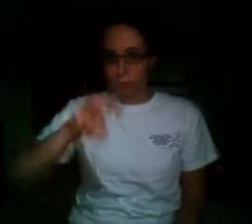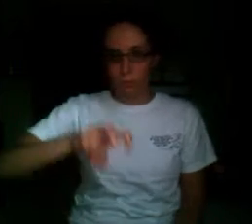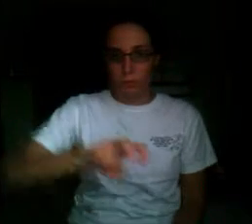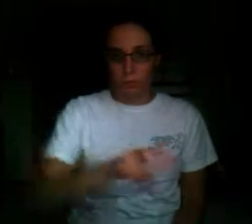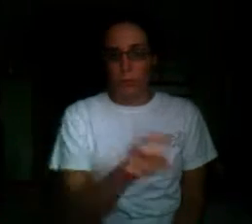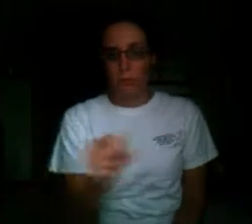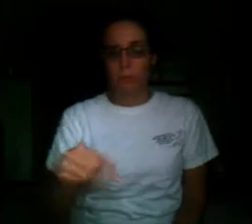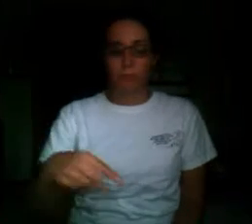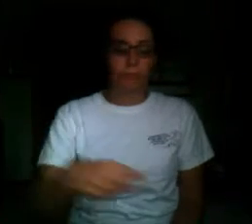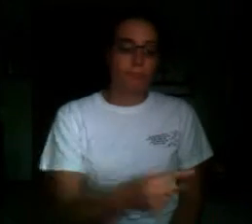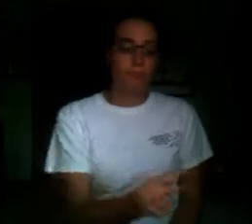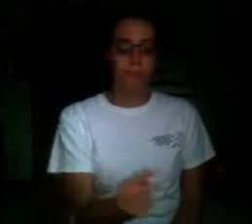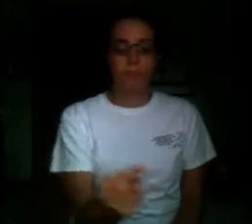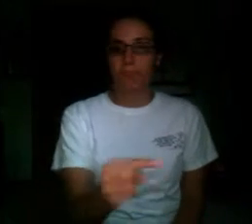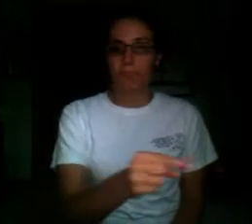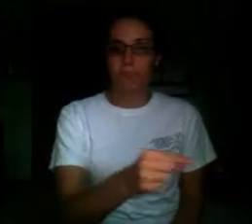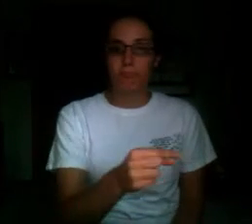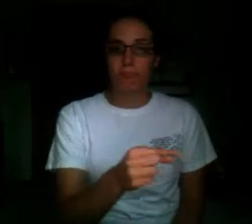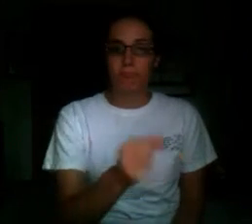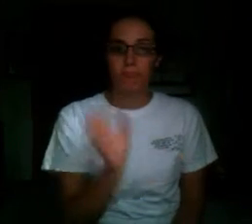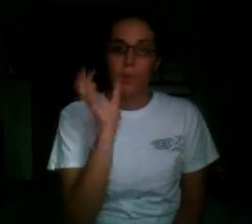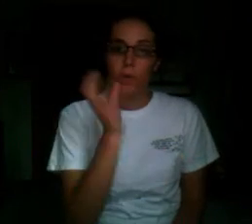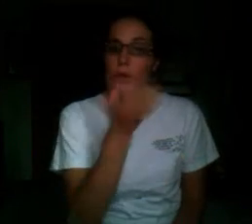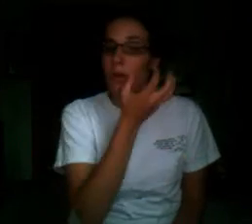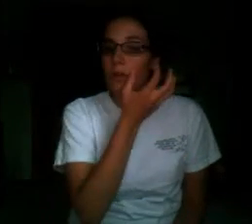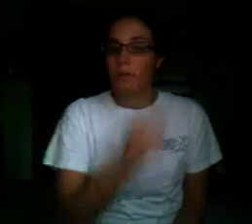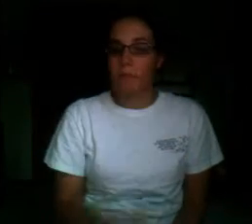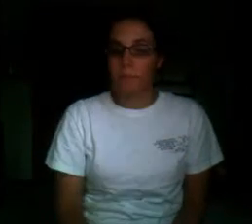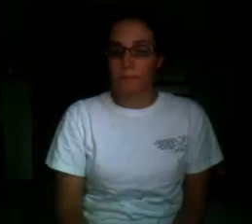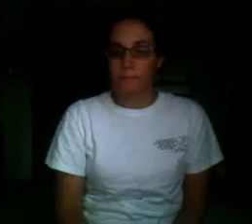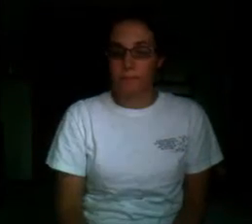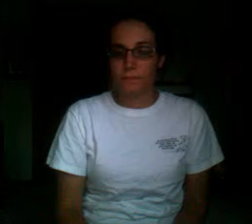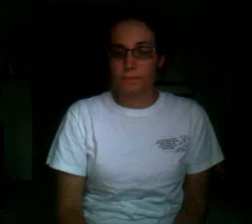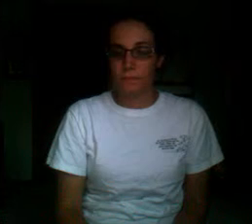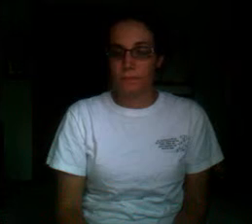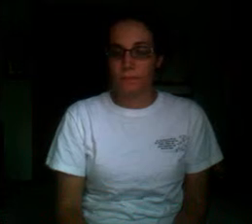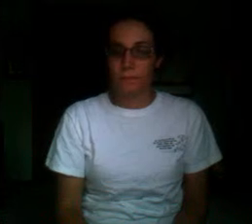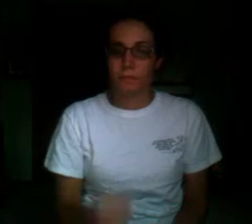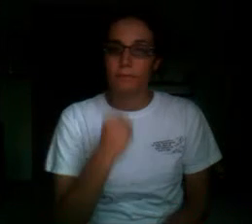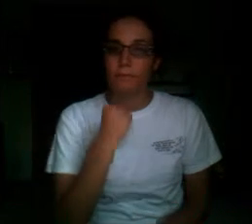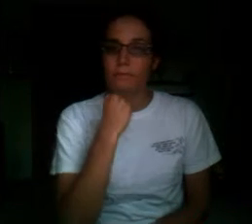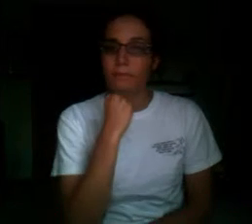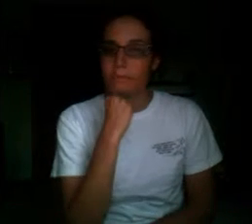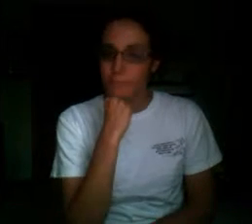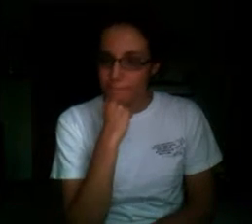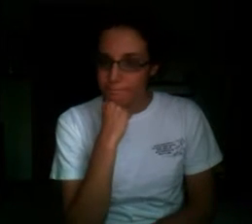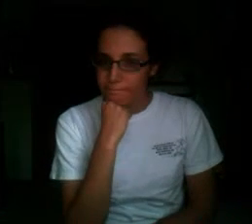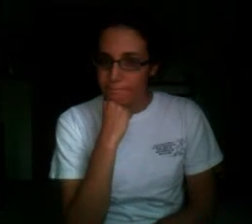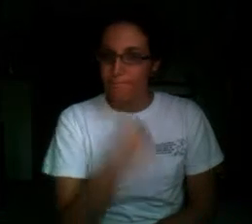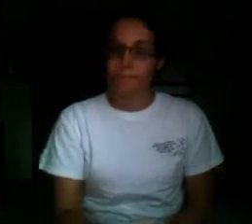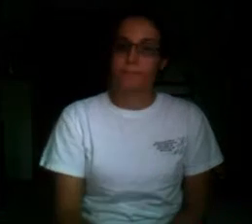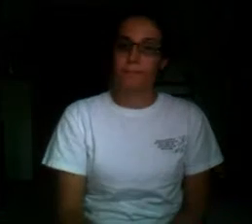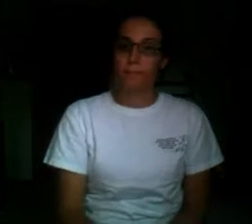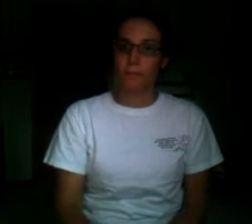forest of grass. Sitting hunched with her chin on her knees, Laura felt suddenly as big as a mountain when the